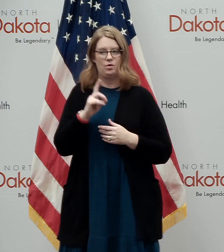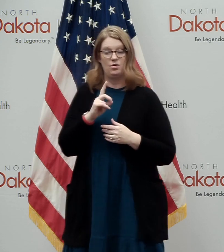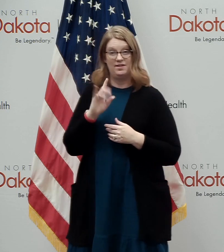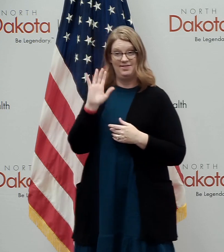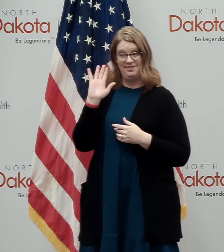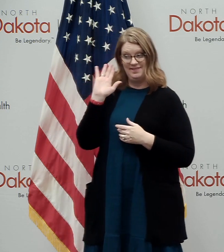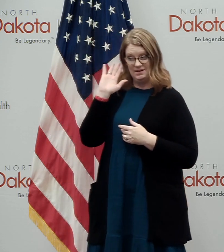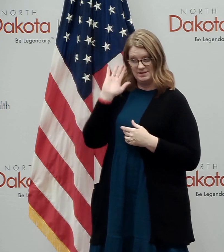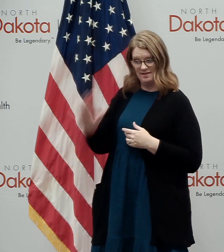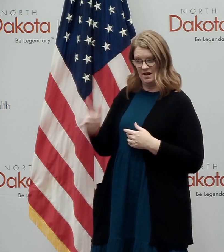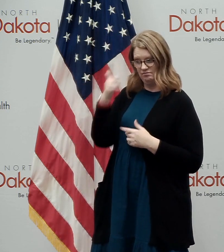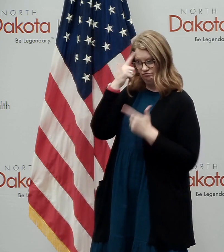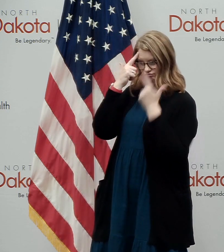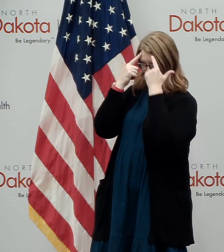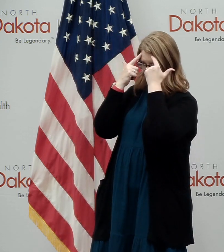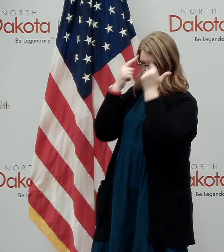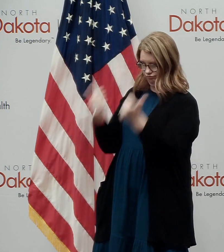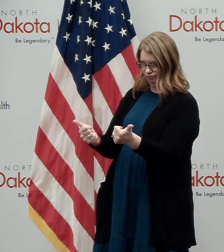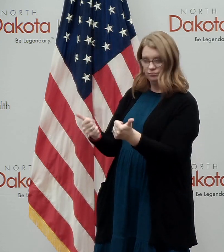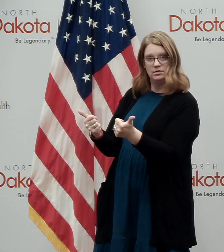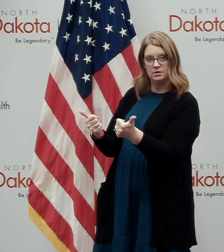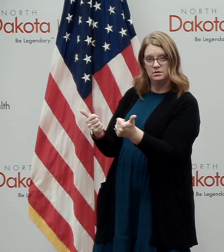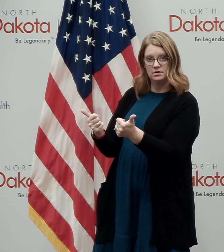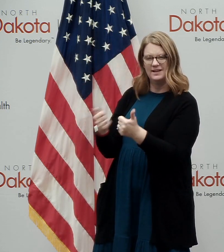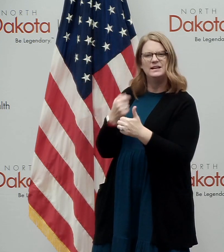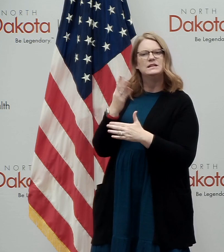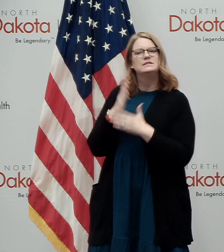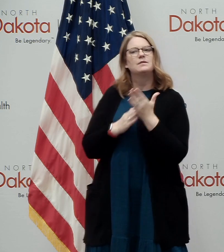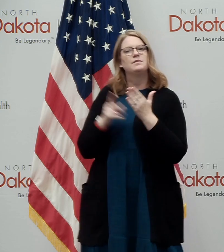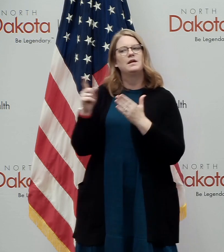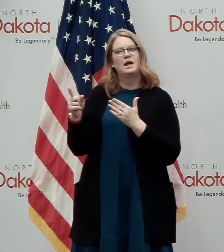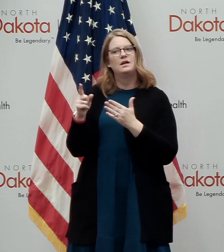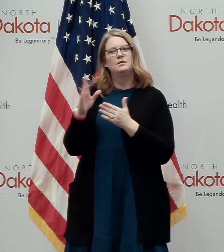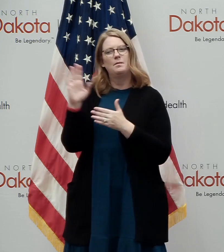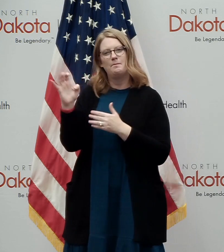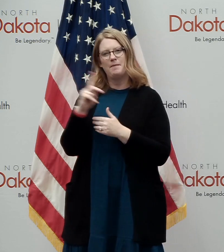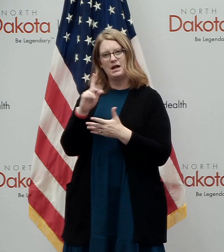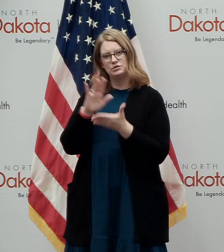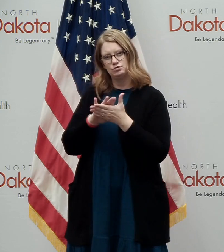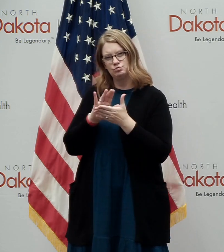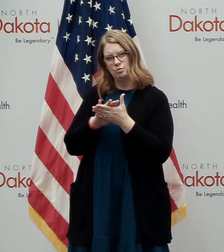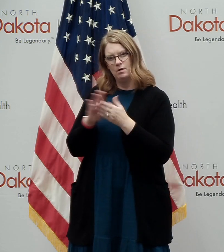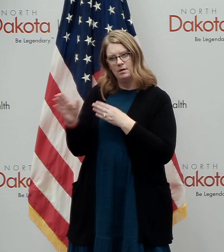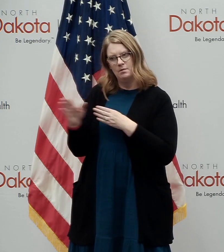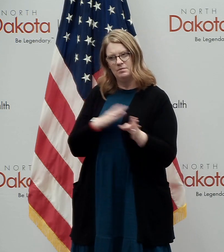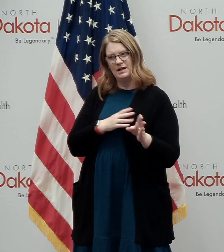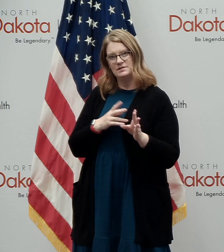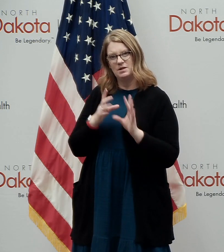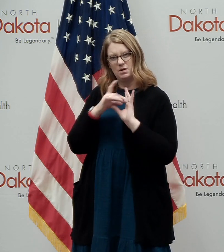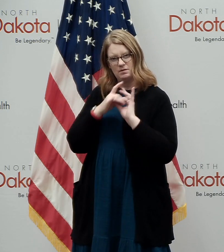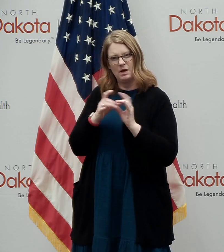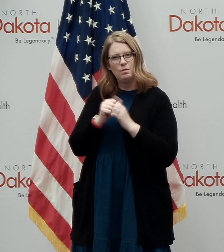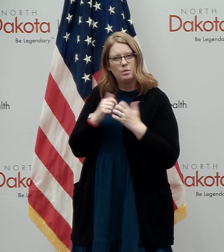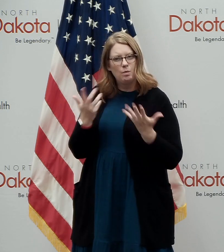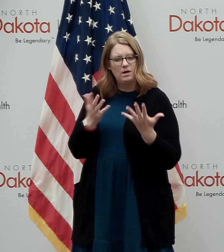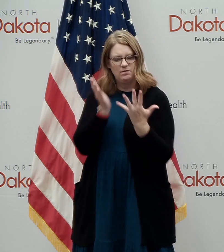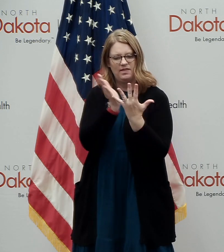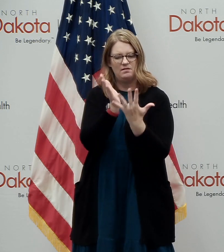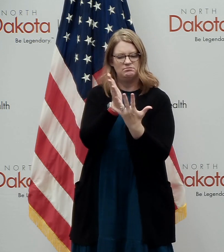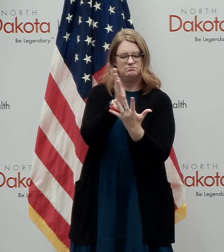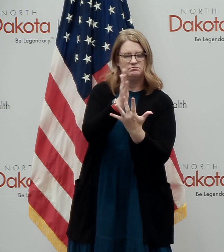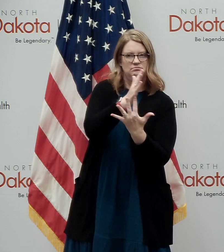delegated them, some of them did put together back-to-school plans that were tied to the color code, and